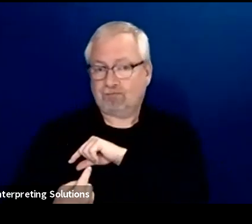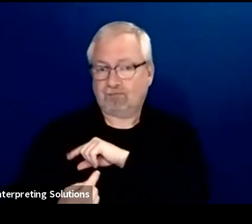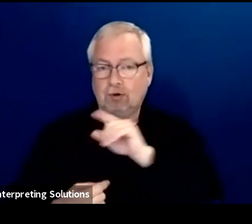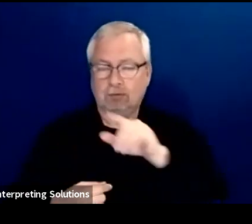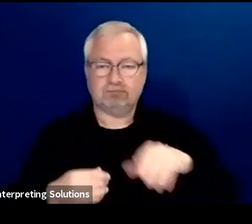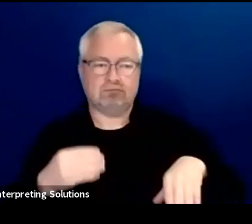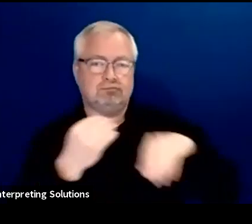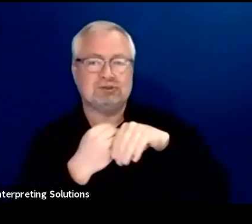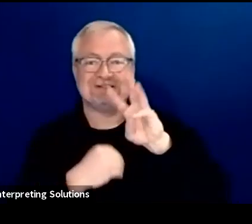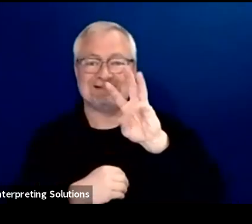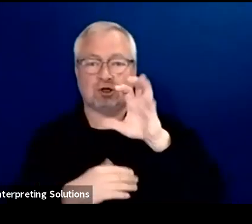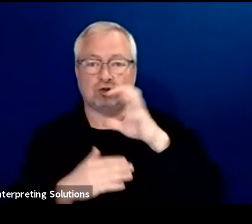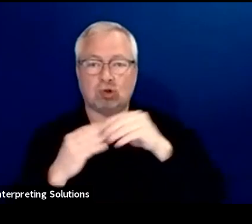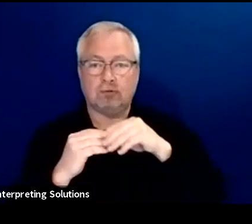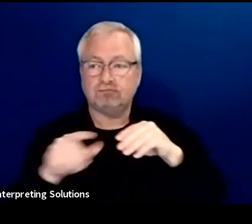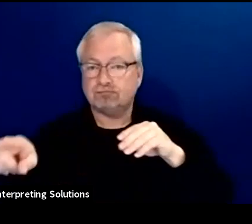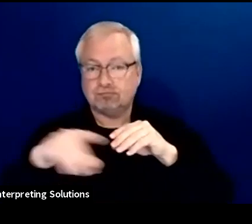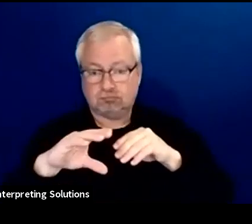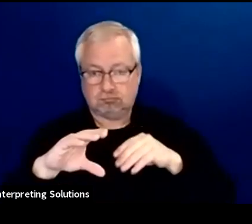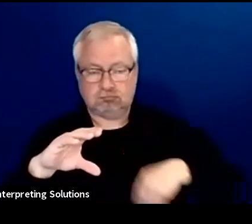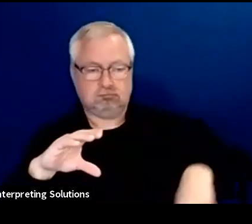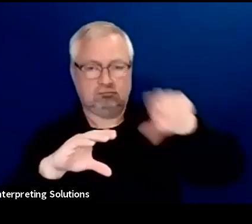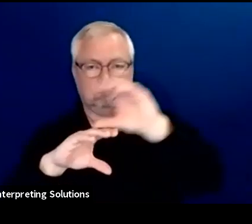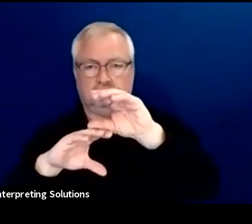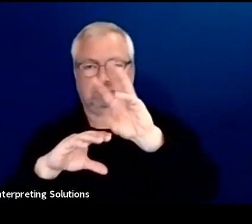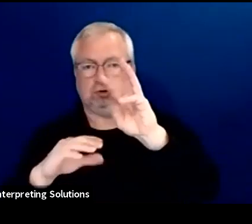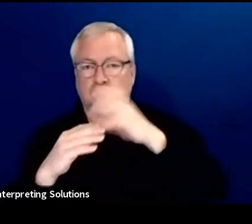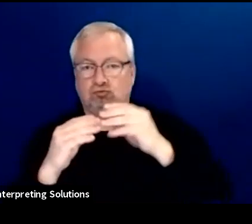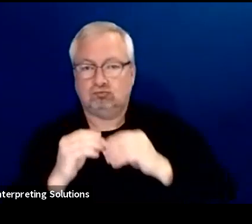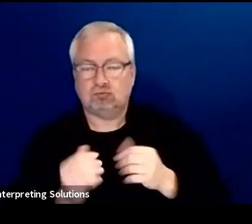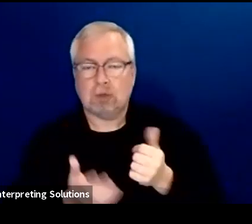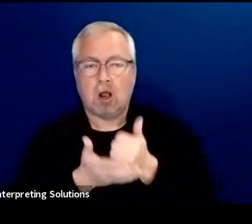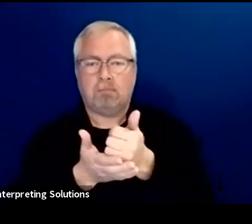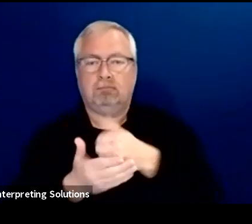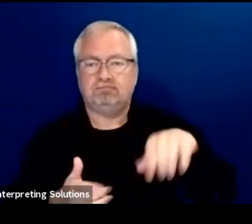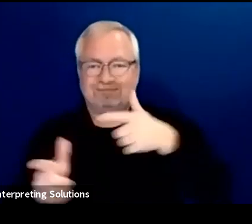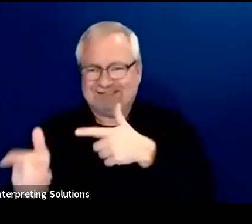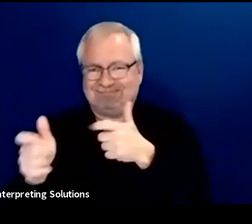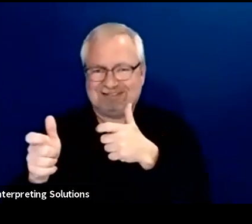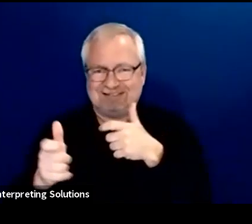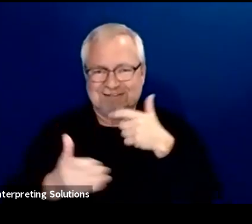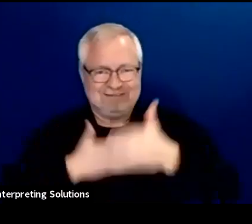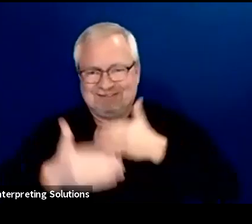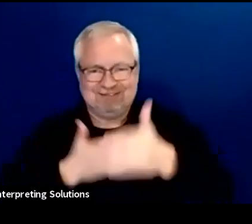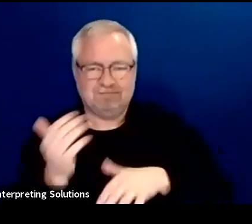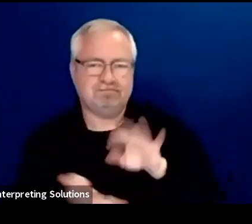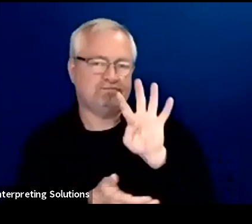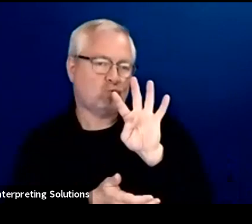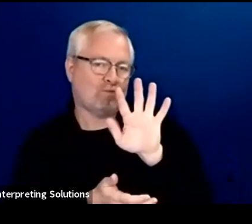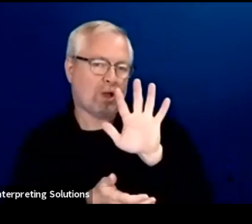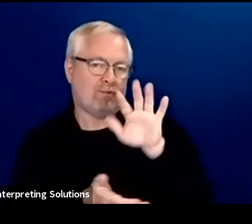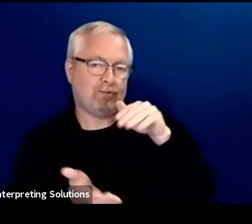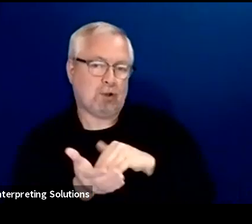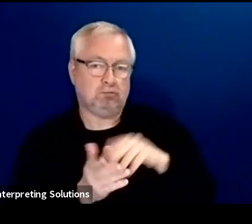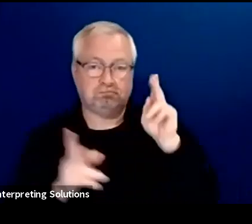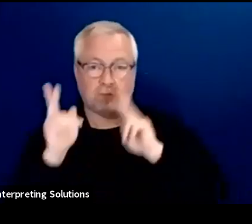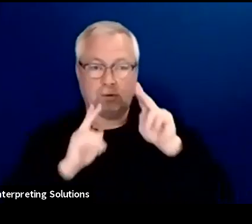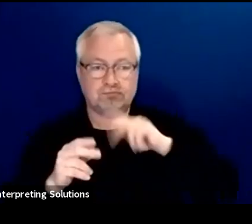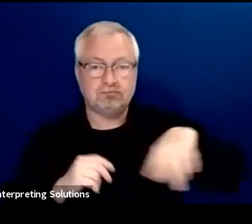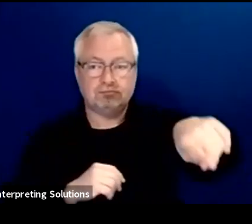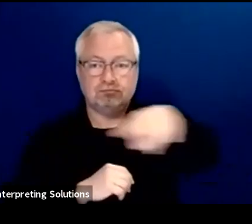actually speed up and will add about 45,000 folks who will now be eligible, and it'll cut down the wait time by months.